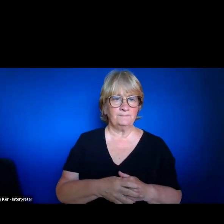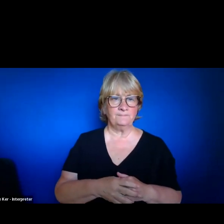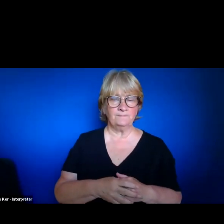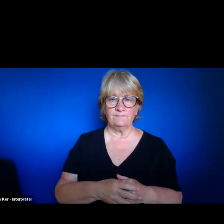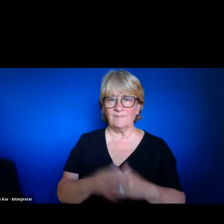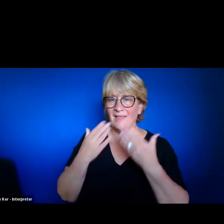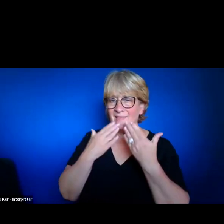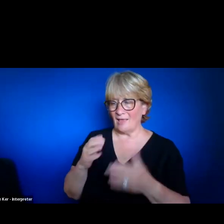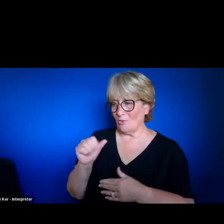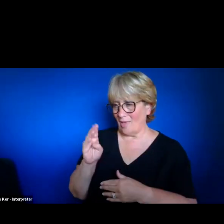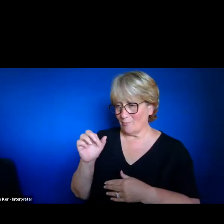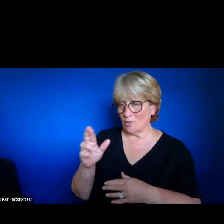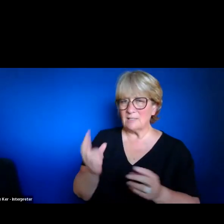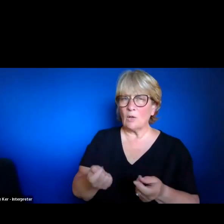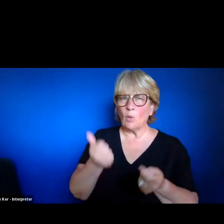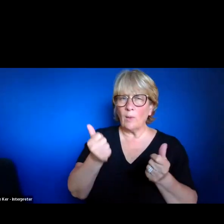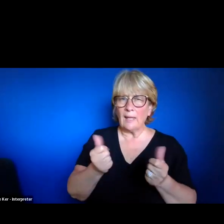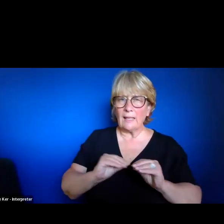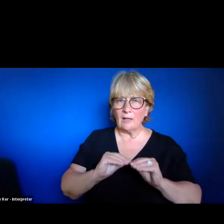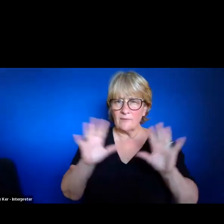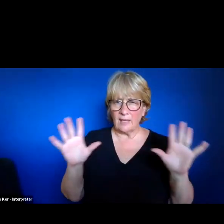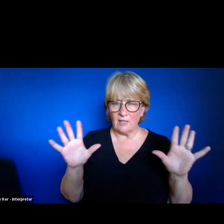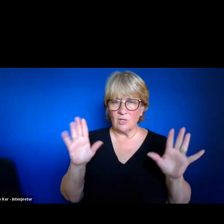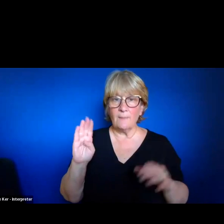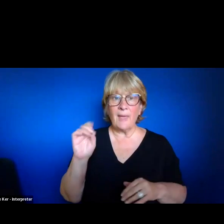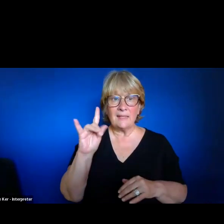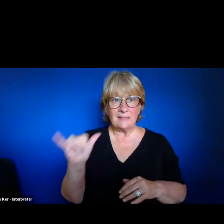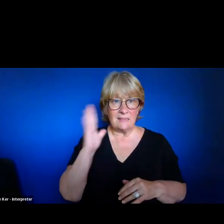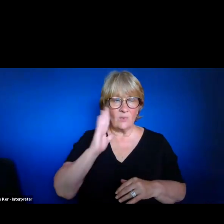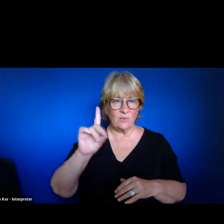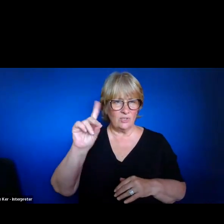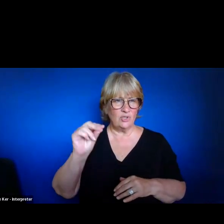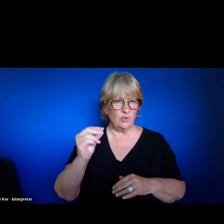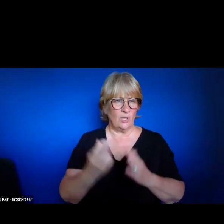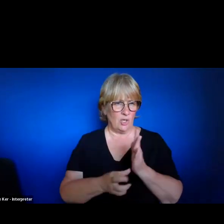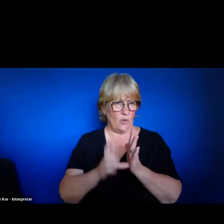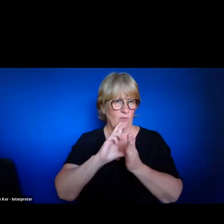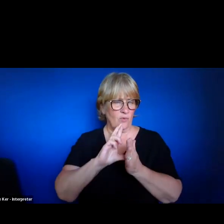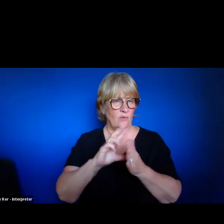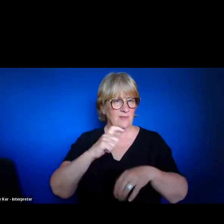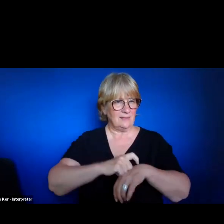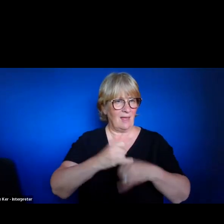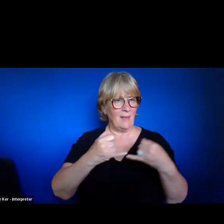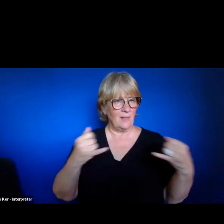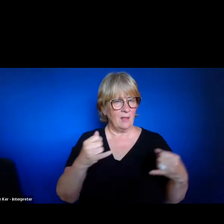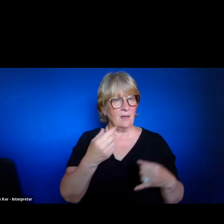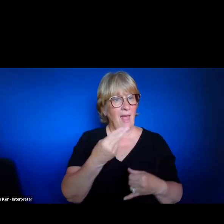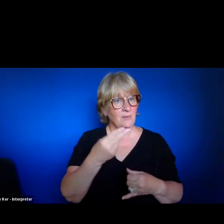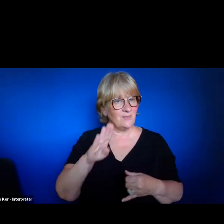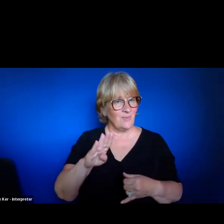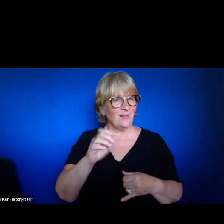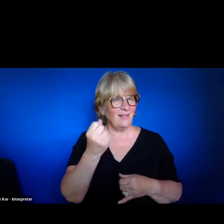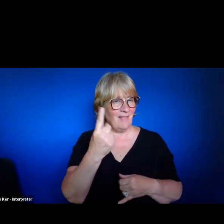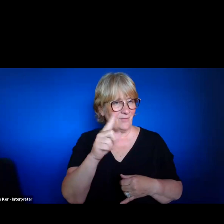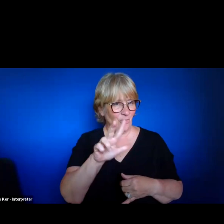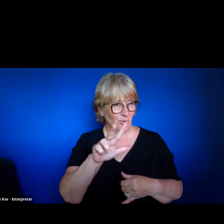Thank you, Amber. And just a quick clarification, Betsy's going to do an overview of the timeline on House Bill 1134. And then